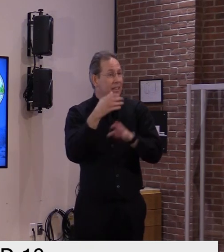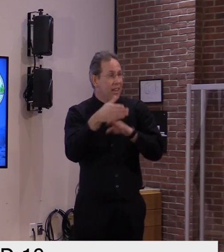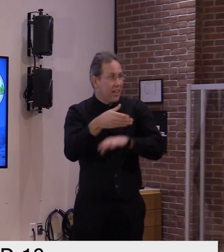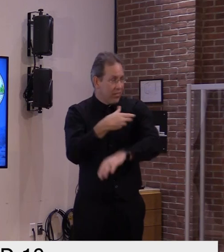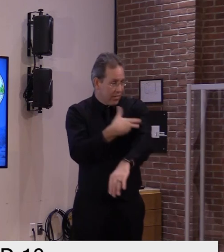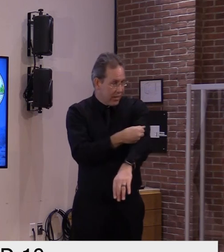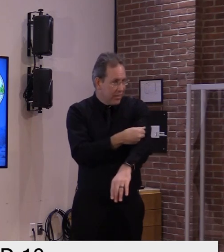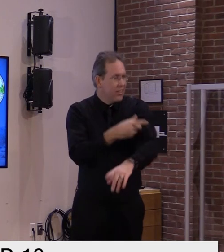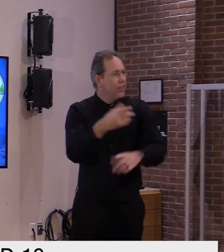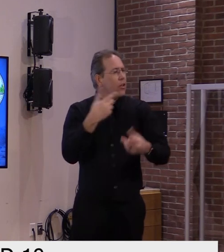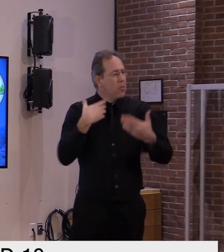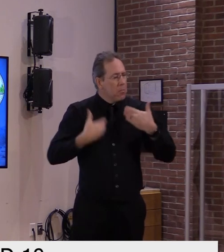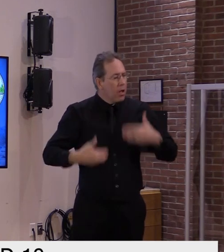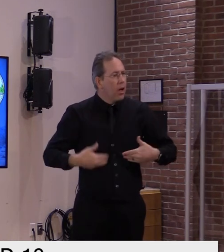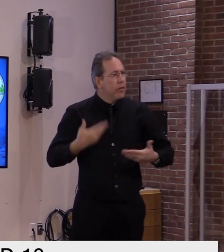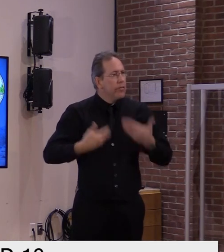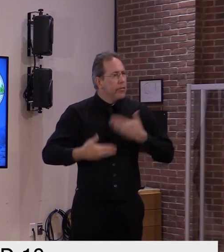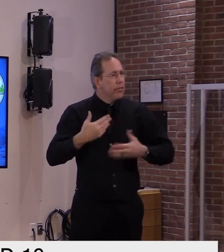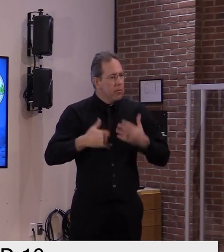first dose. So,